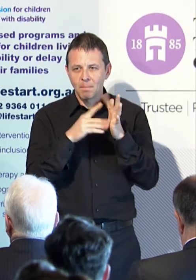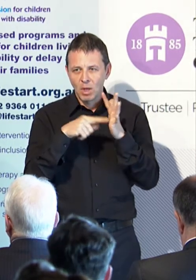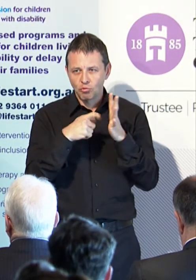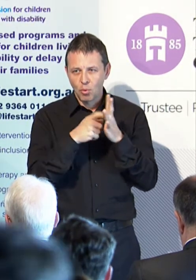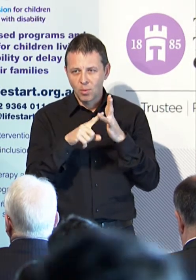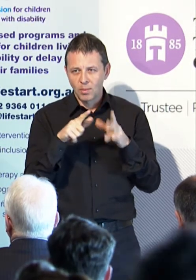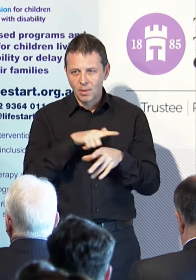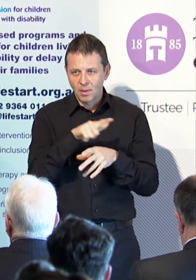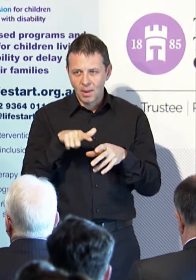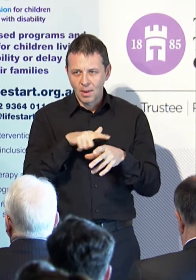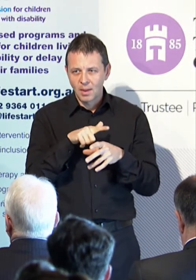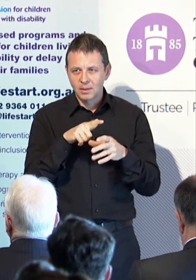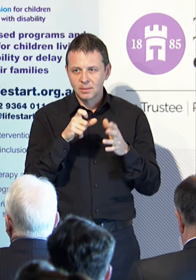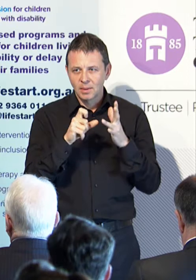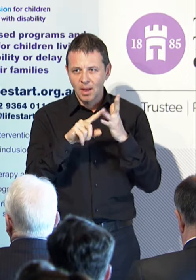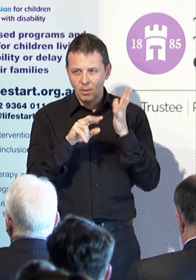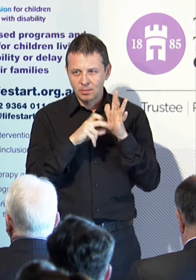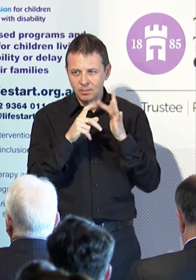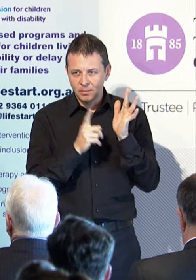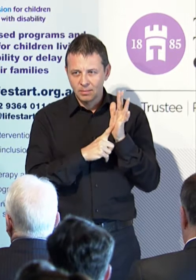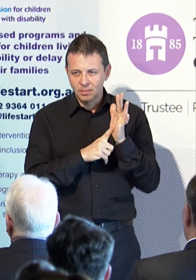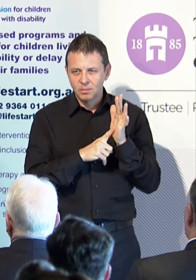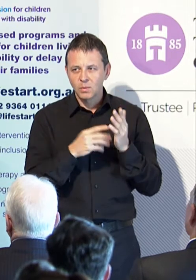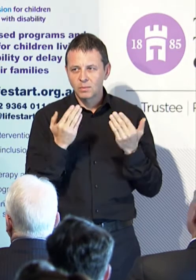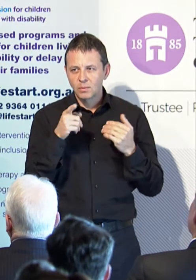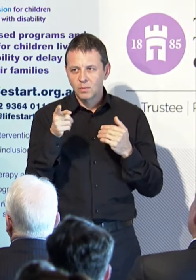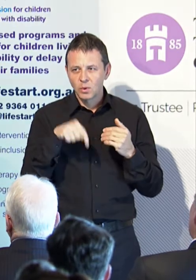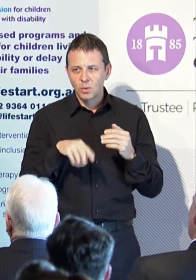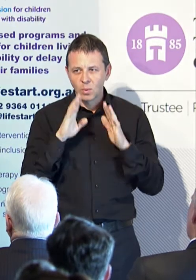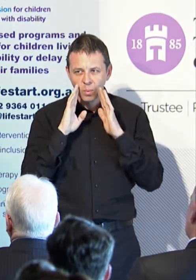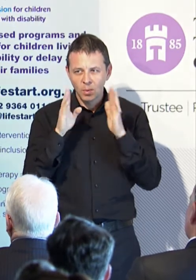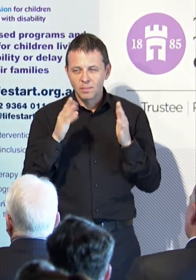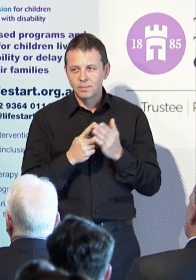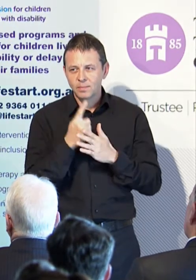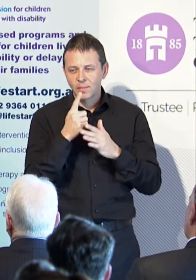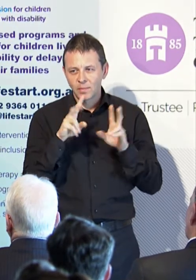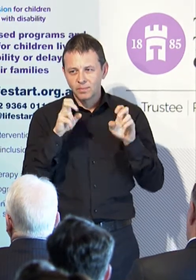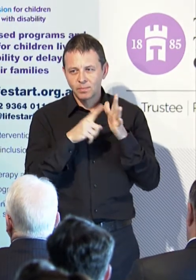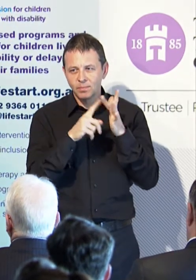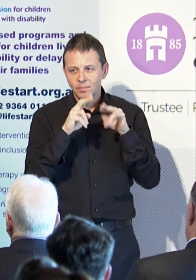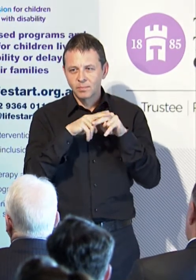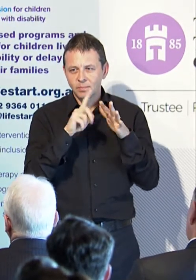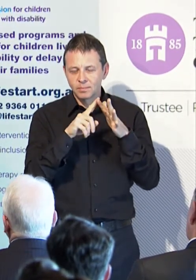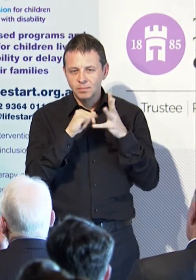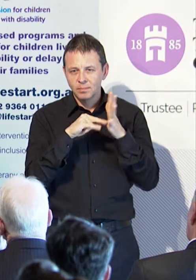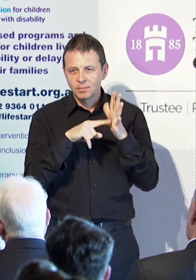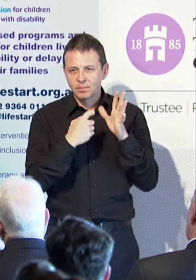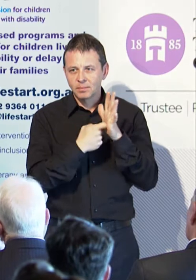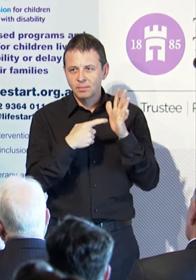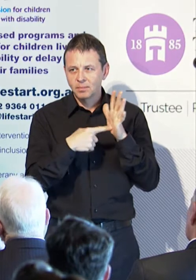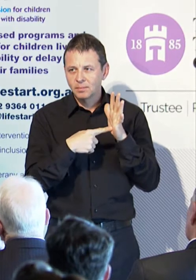you all to this wonderful occasion and LifeStart. And being someone that works in